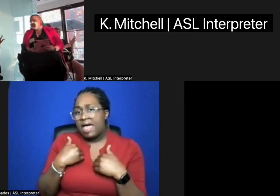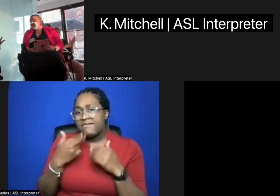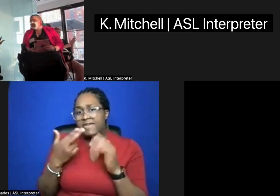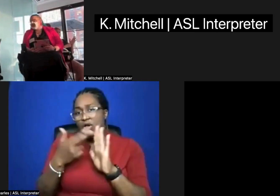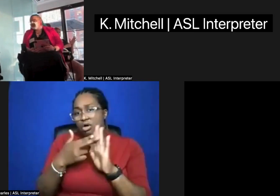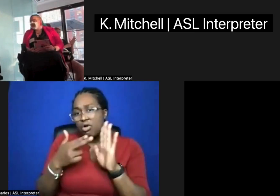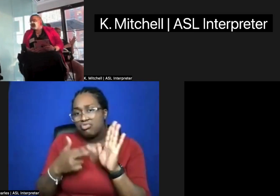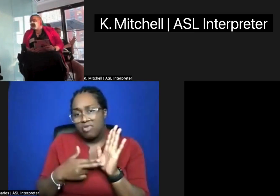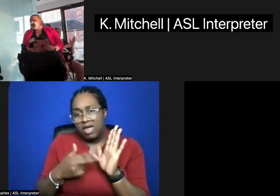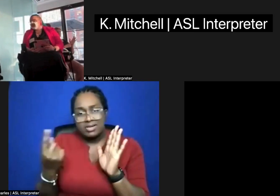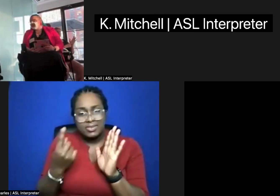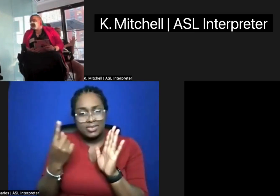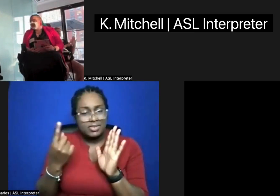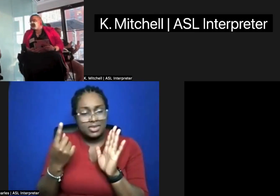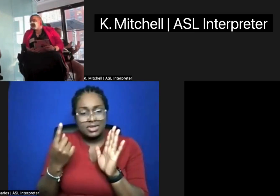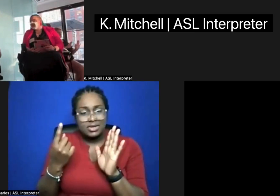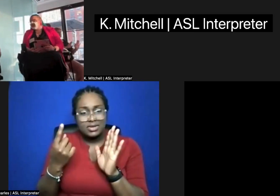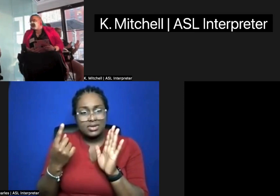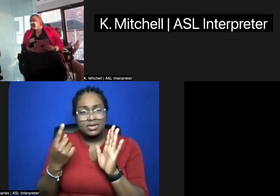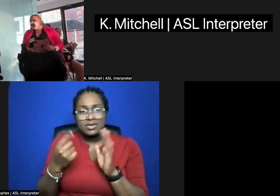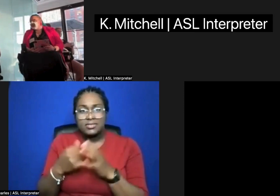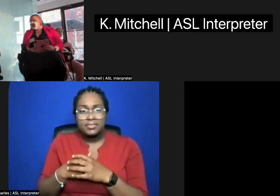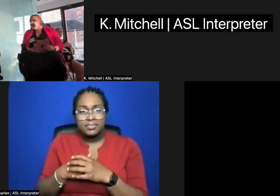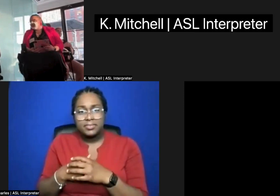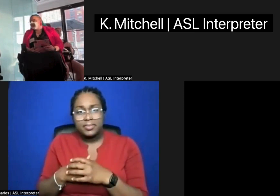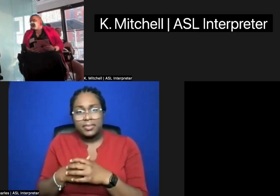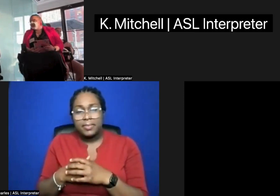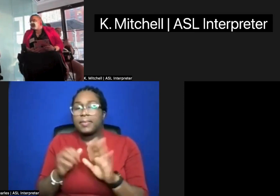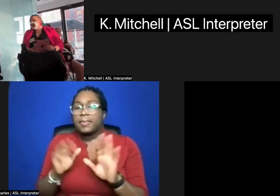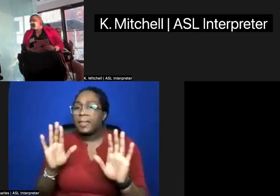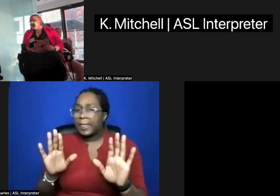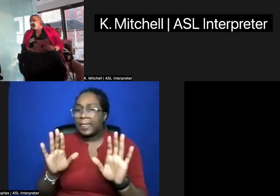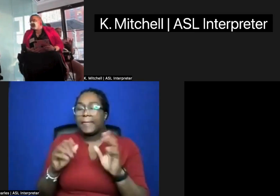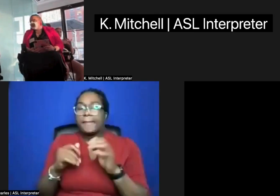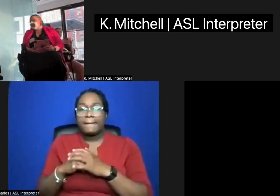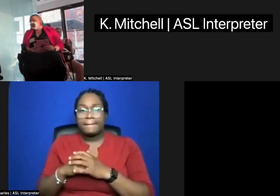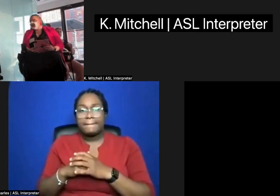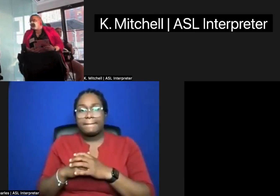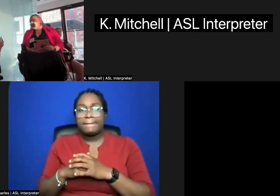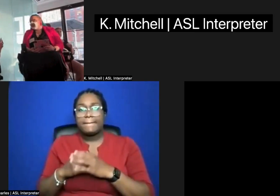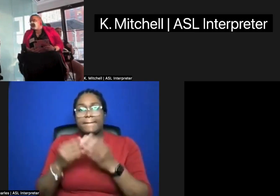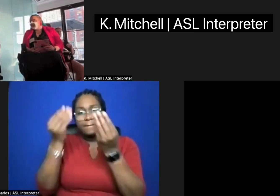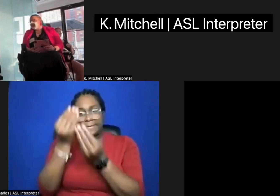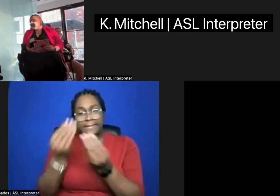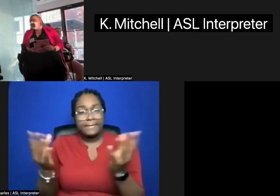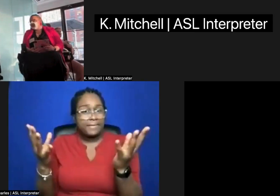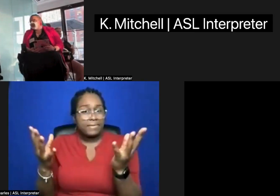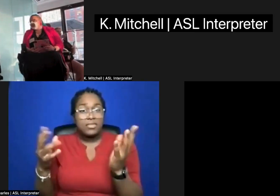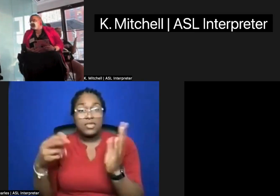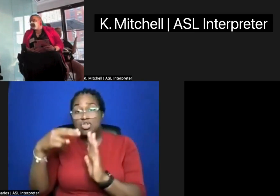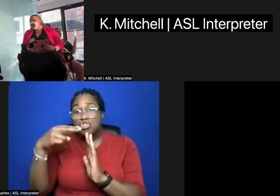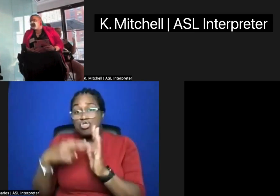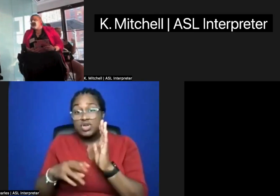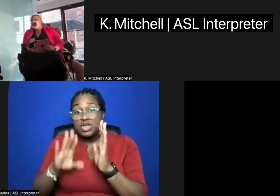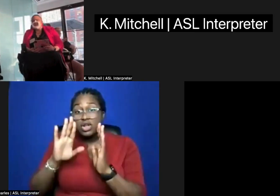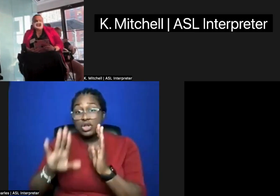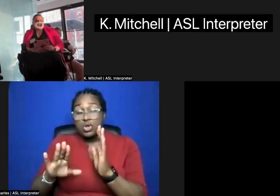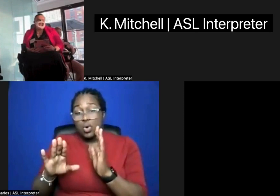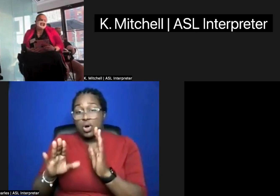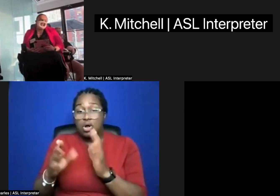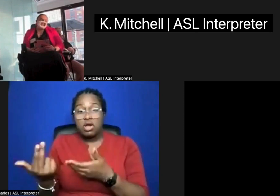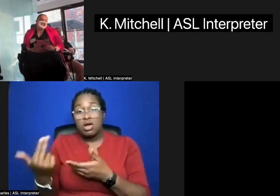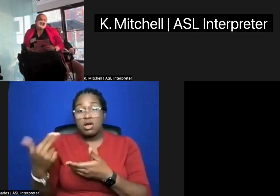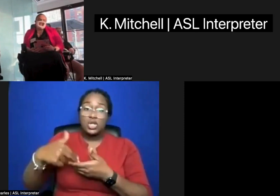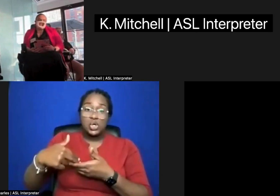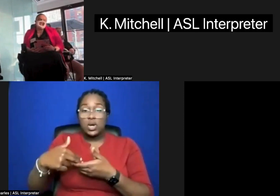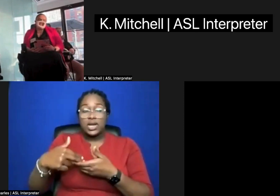you're dealing with when it's, what I will also say, let me put this on the tidbit, read your onboarding paperwork. I know we don't like